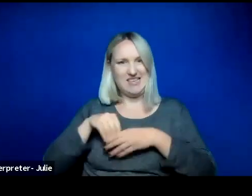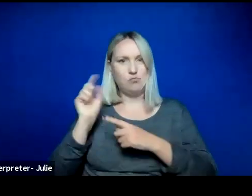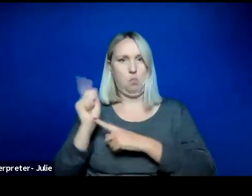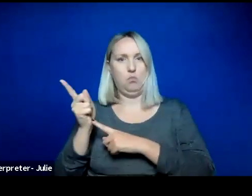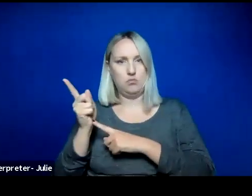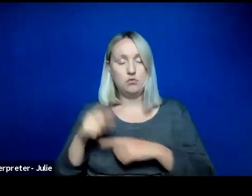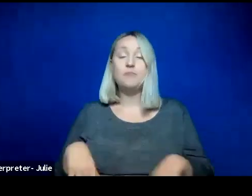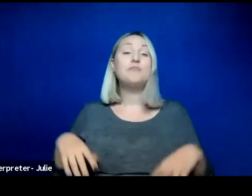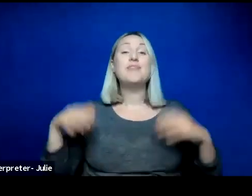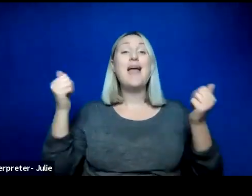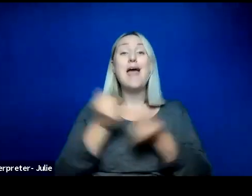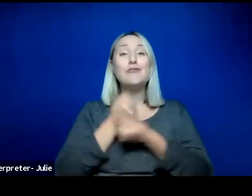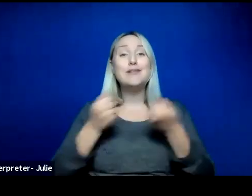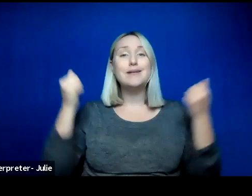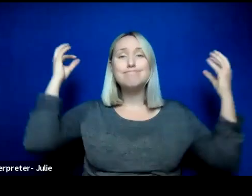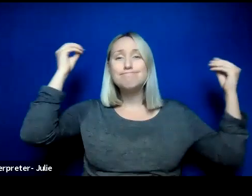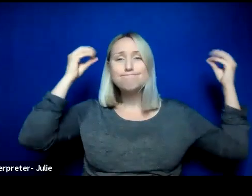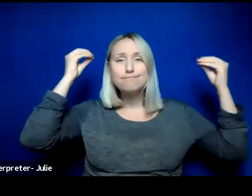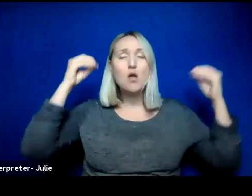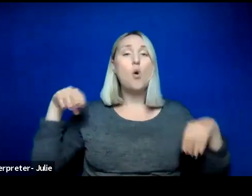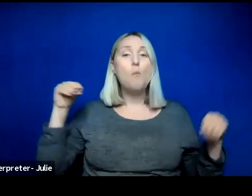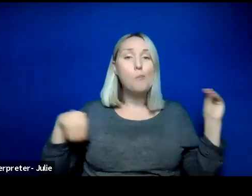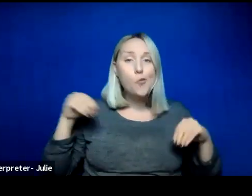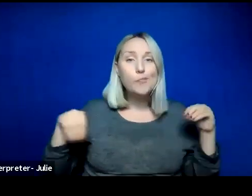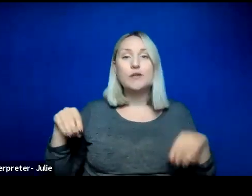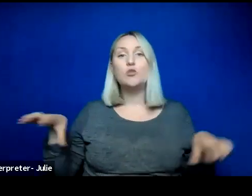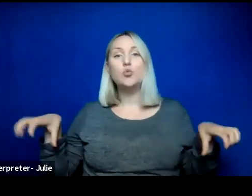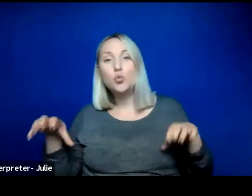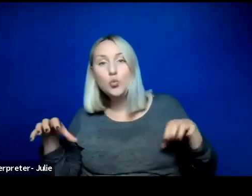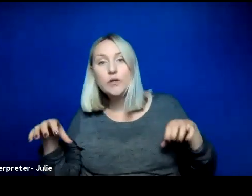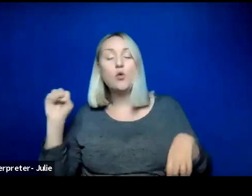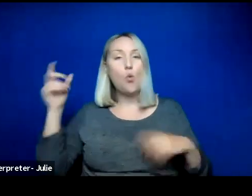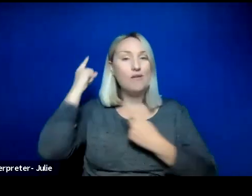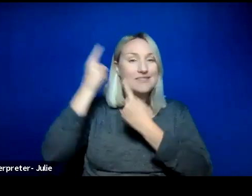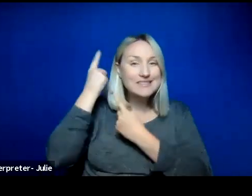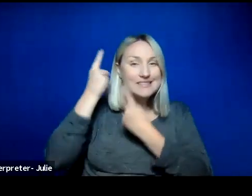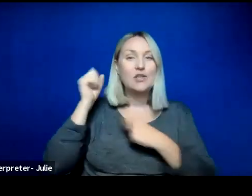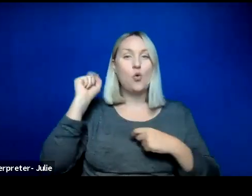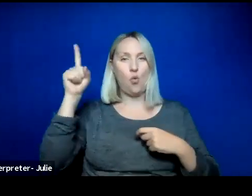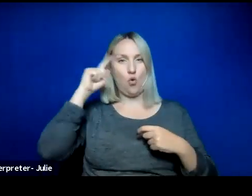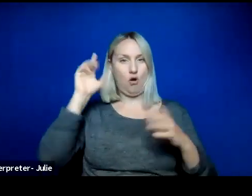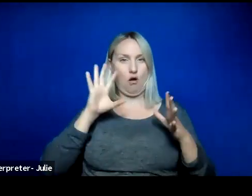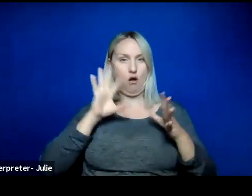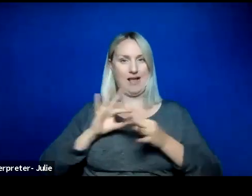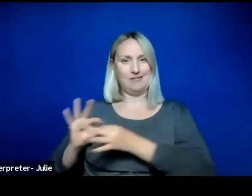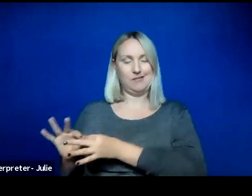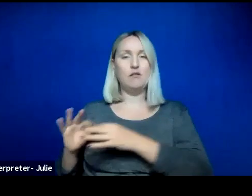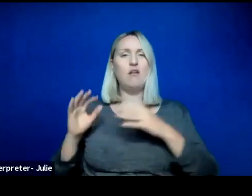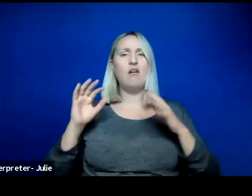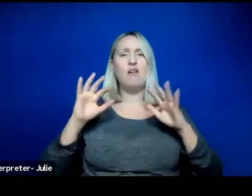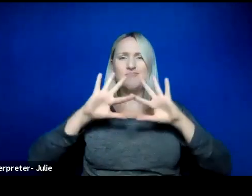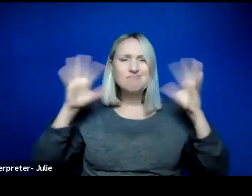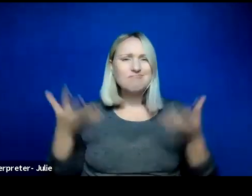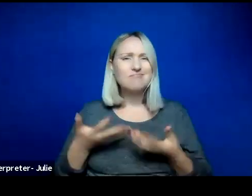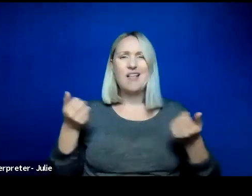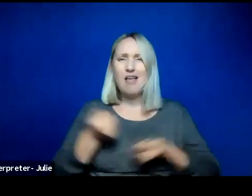that everything else, whatever the movement or the doing or the thinking or the connecting or any of that, any of the